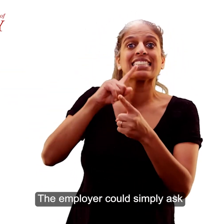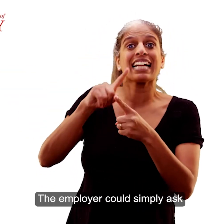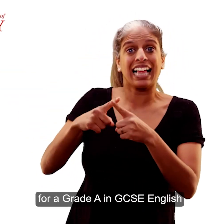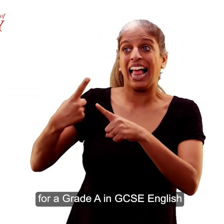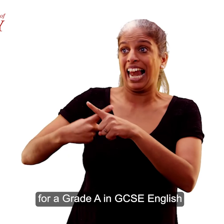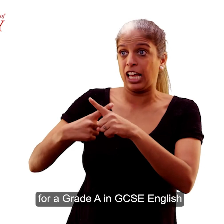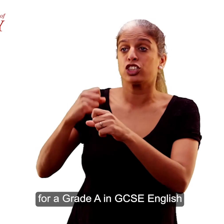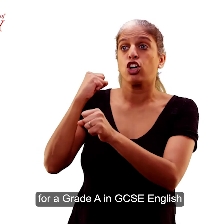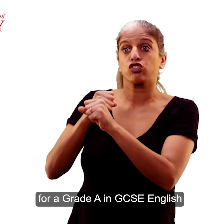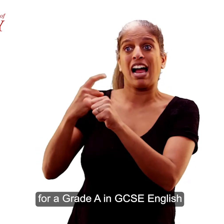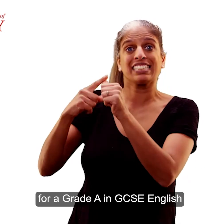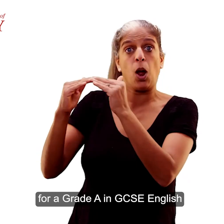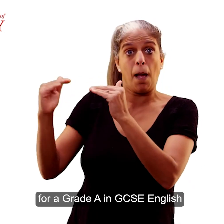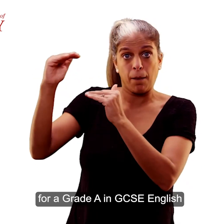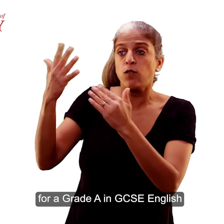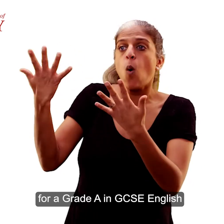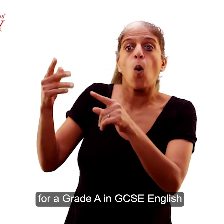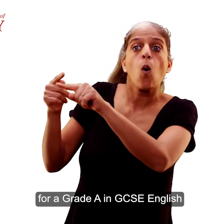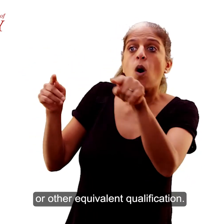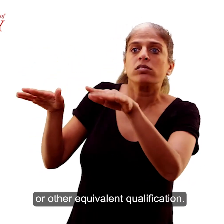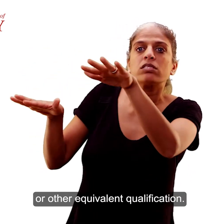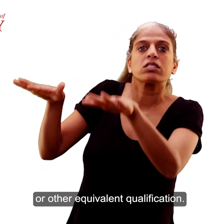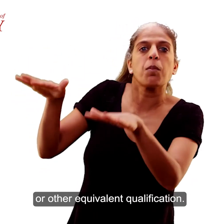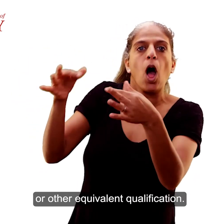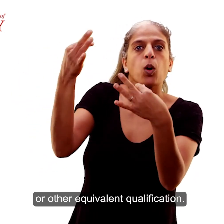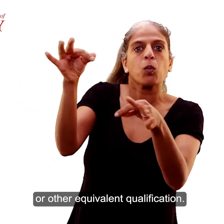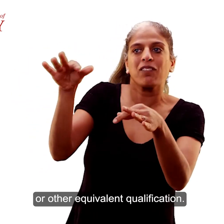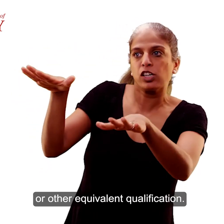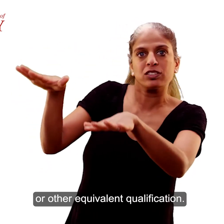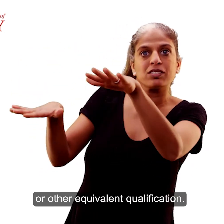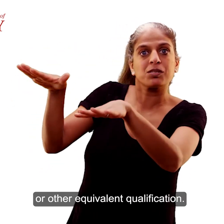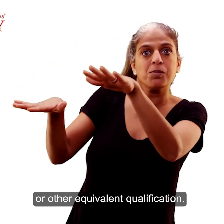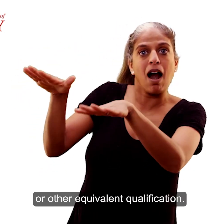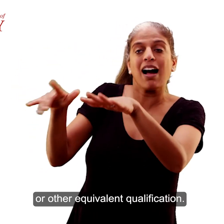for a grade A in GCSE English or other equivalent qualification.